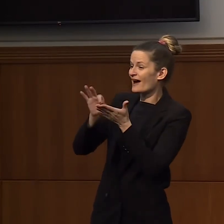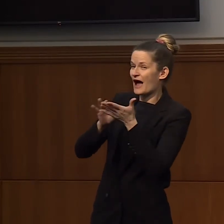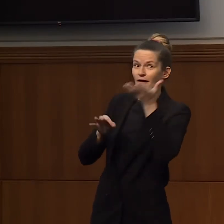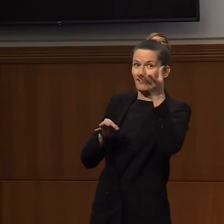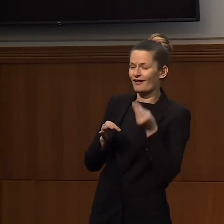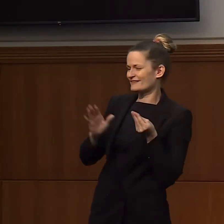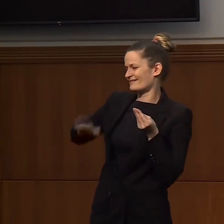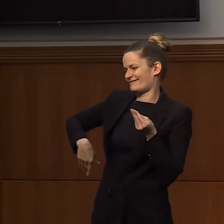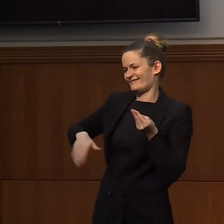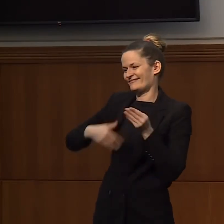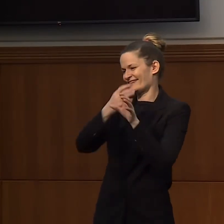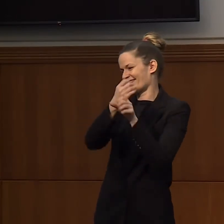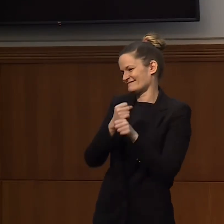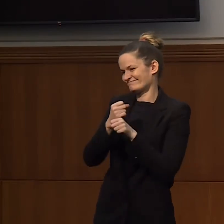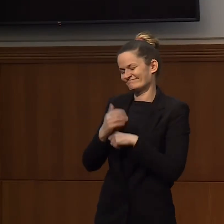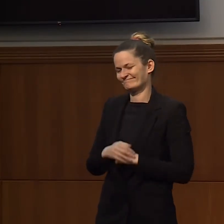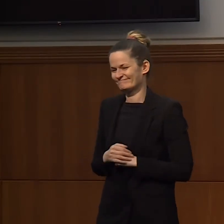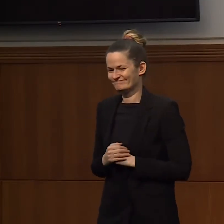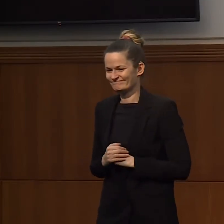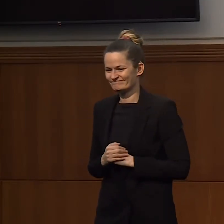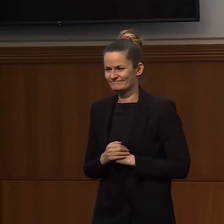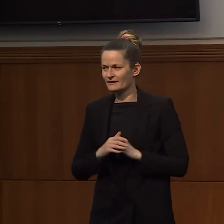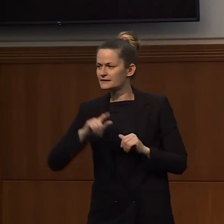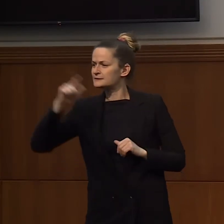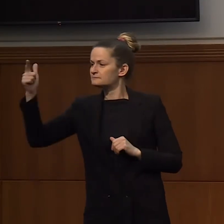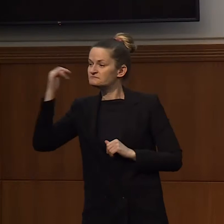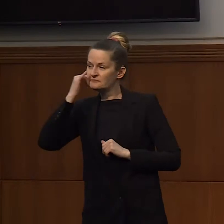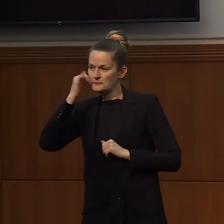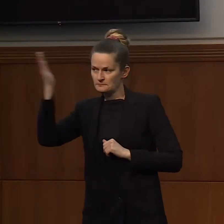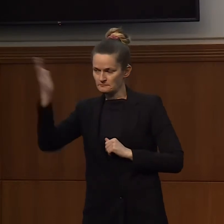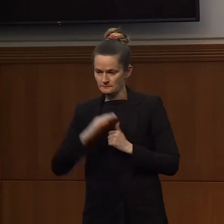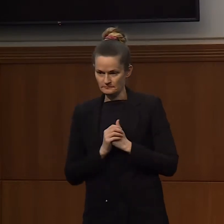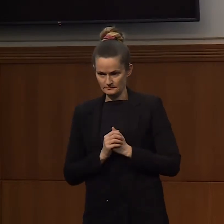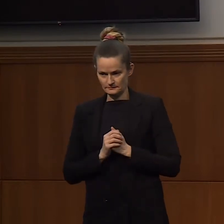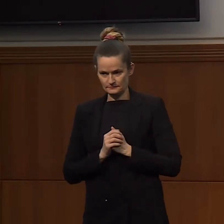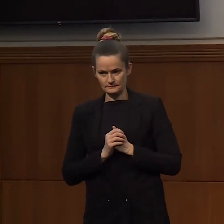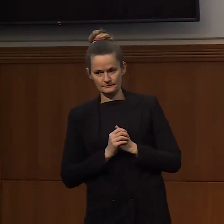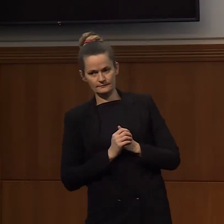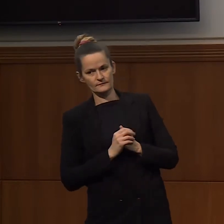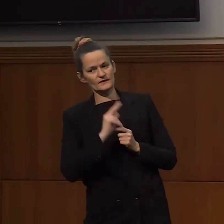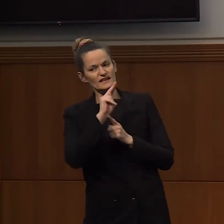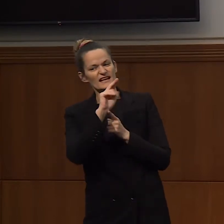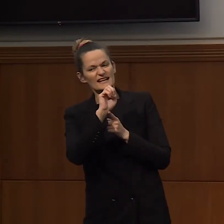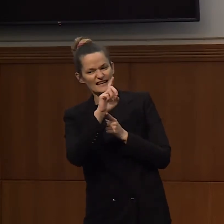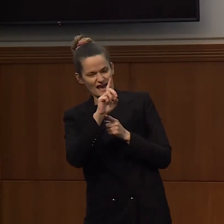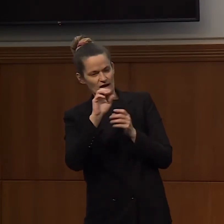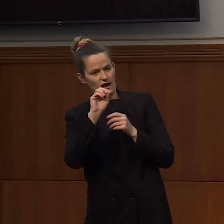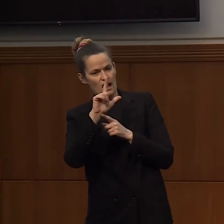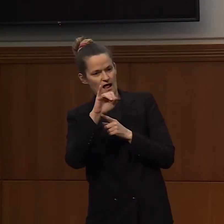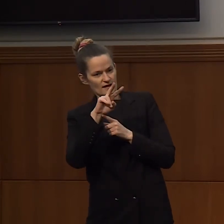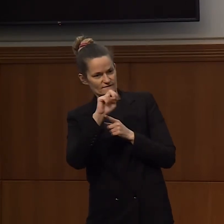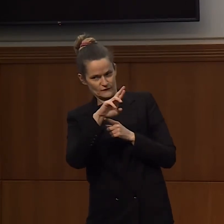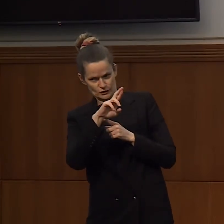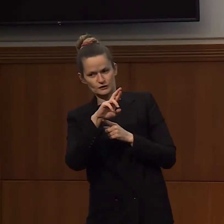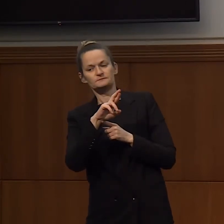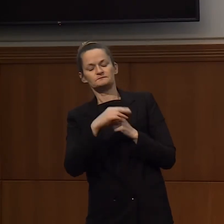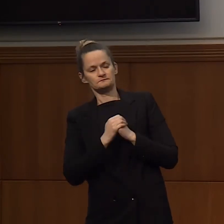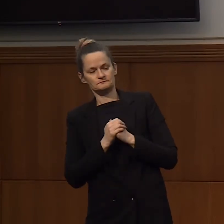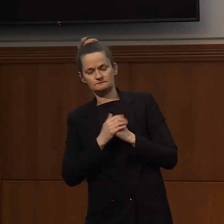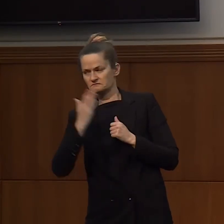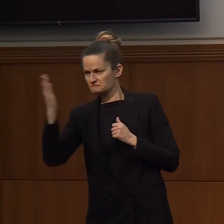Next up, we have Ned Oliver with Axios Richmond. Ned, if you could unmute yourself at *6 to ask your question.